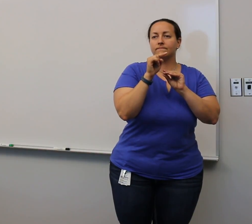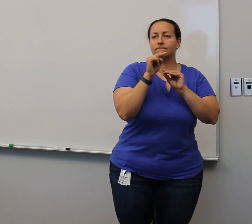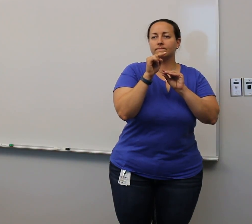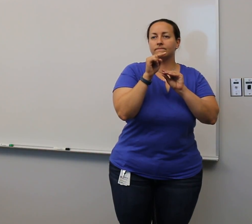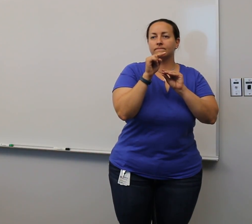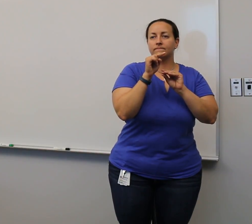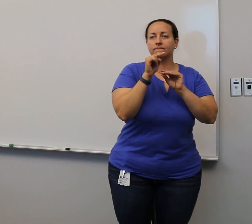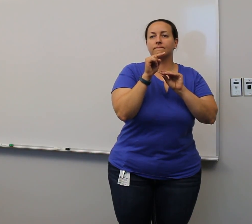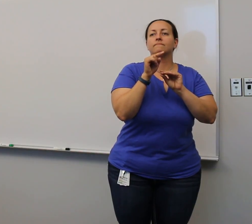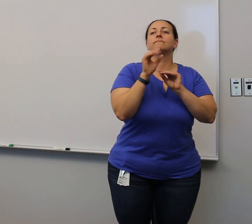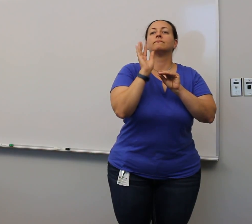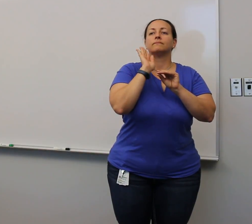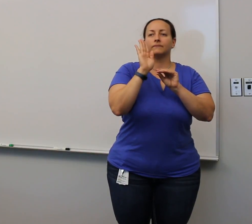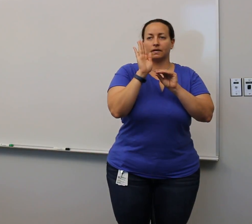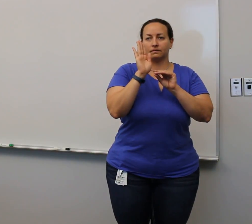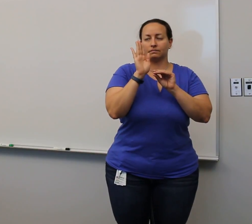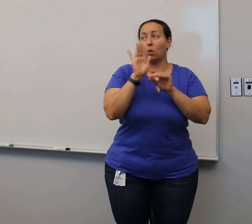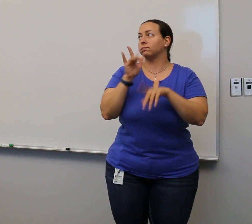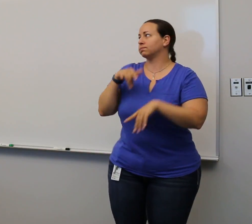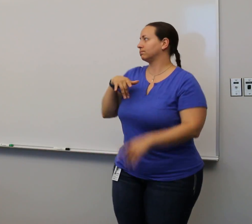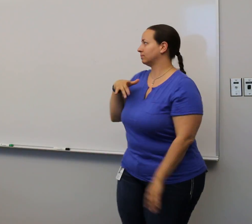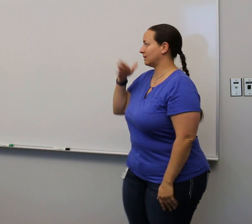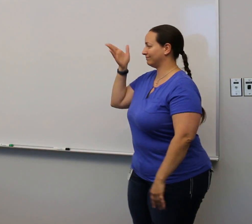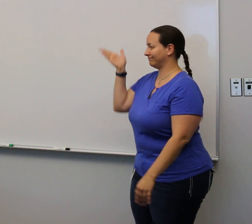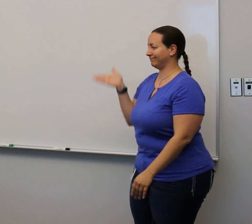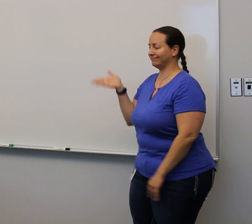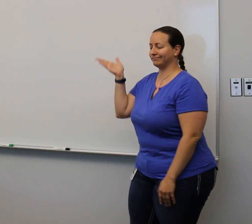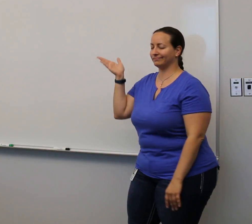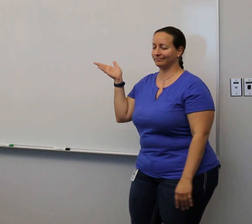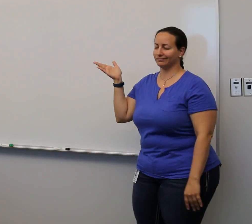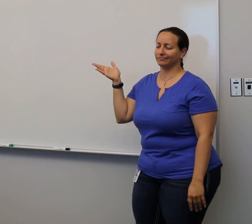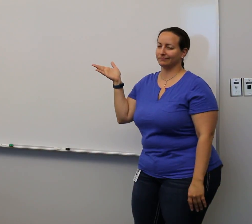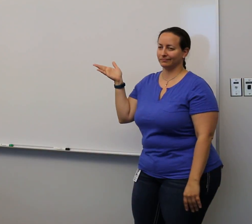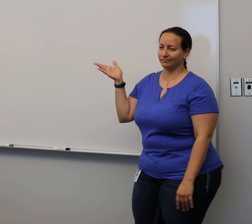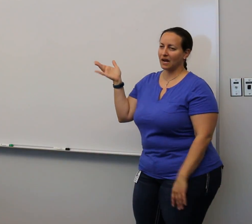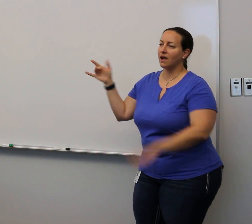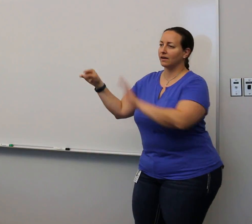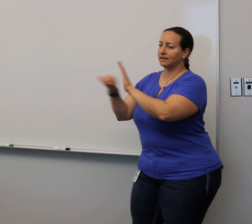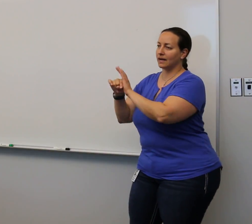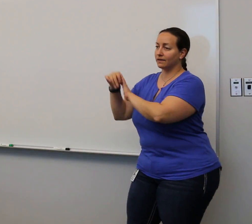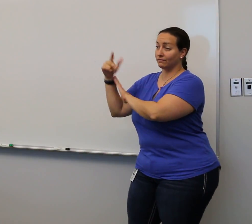So -3 take away 1 equals -4.